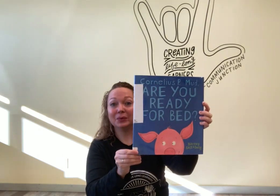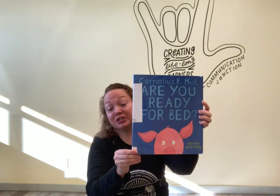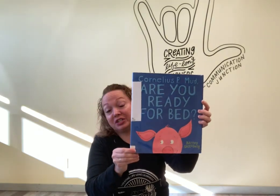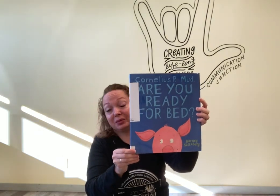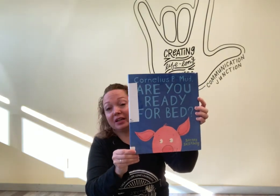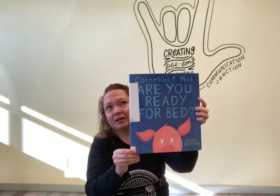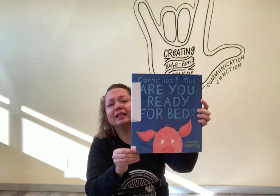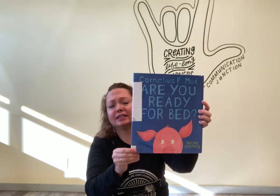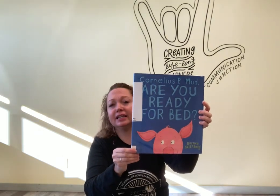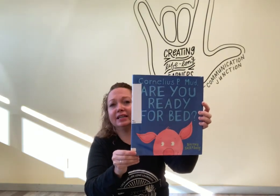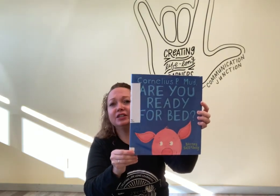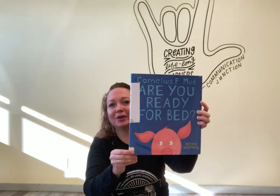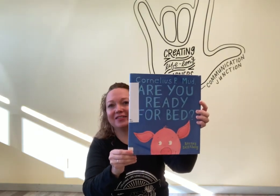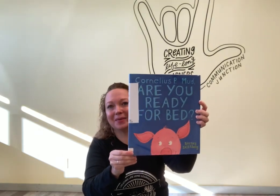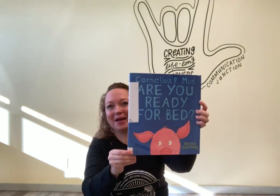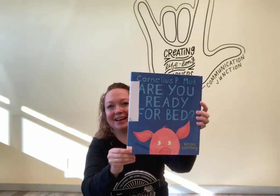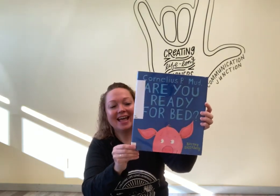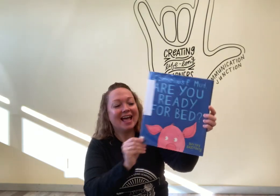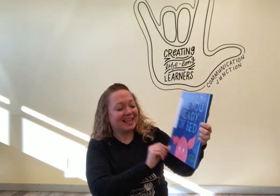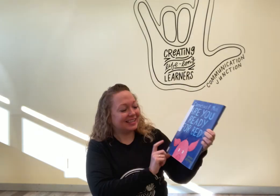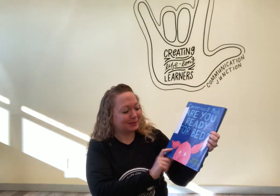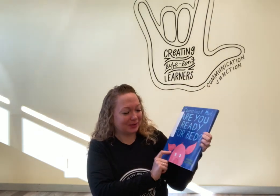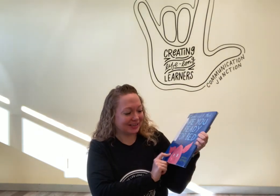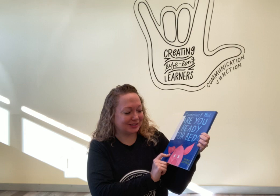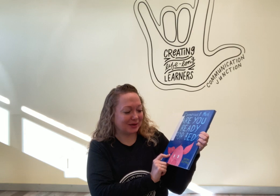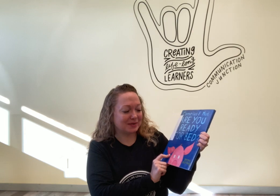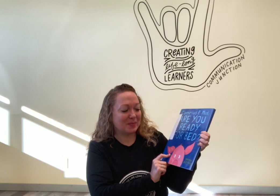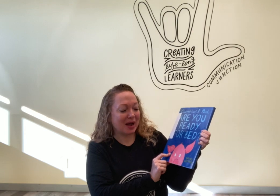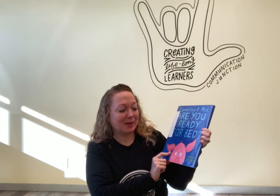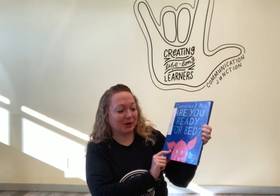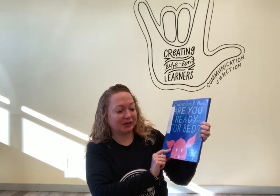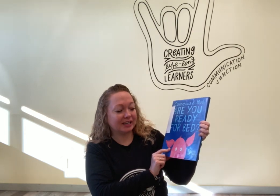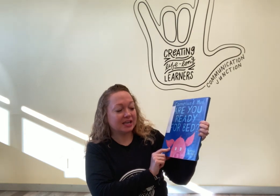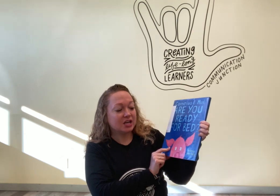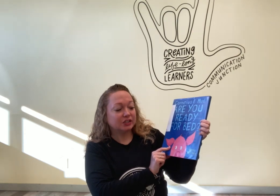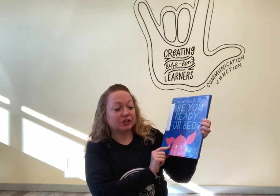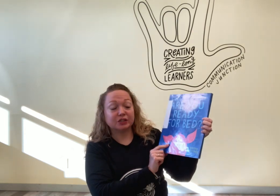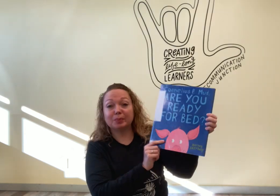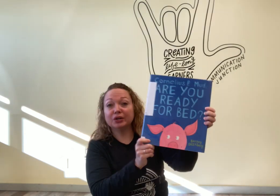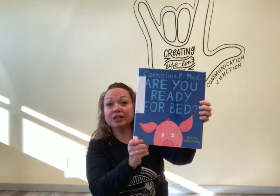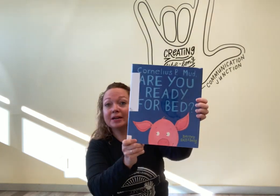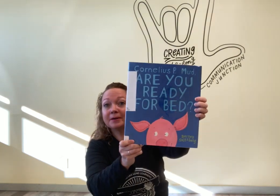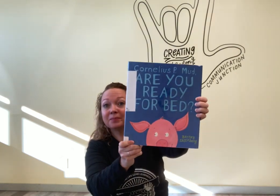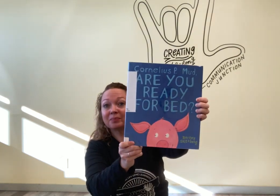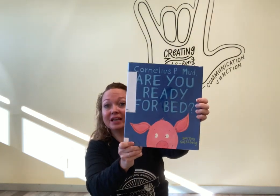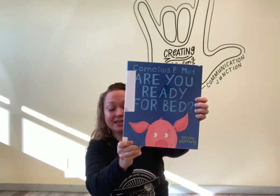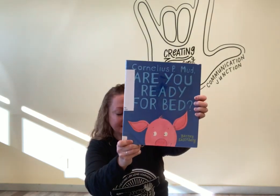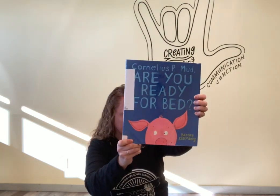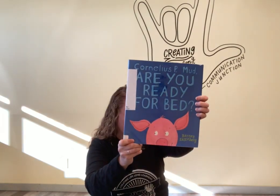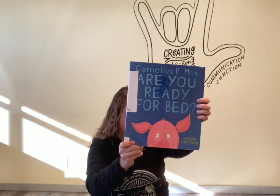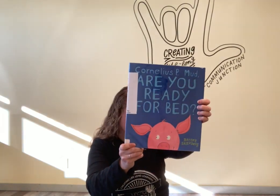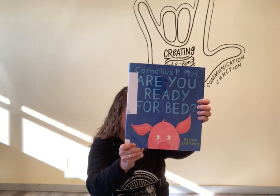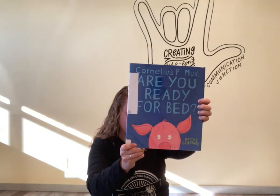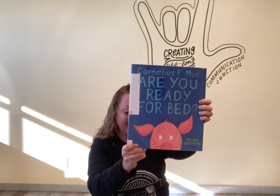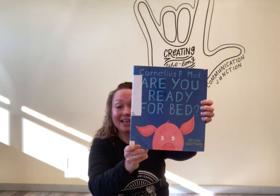she's ready. He's ready for bed. And this book is written by Barney Salzberg, and it is published by